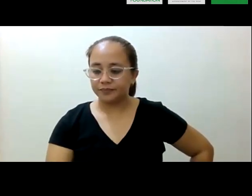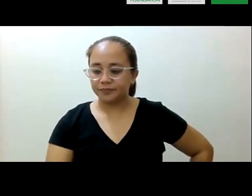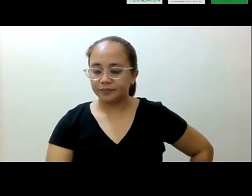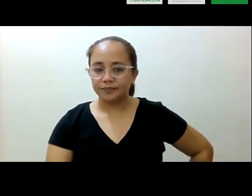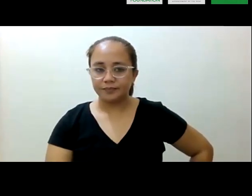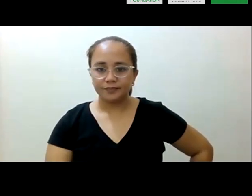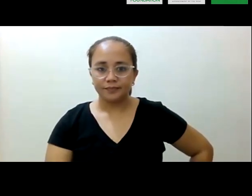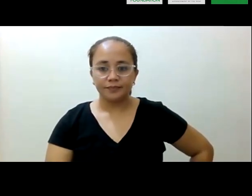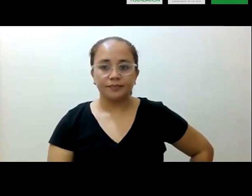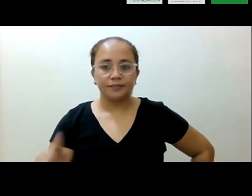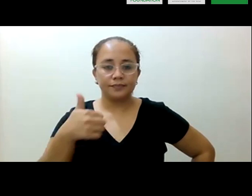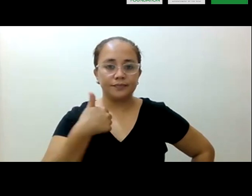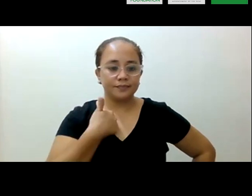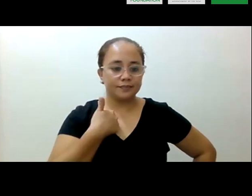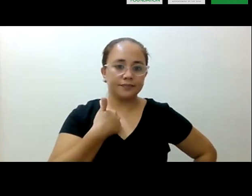Okay.